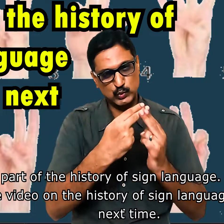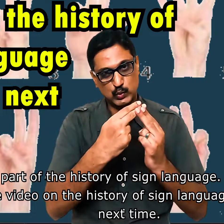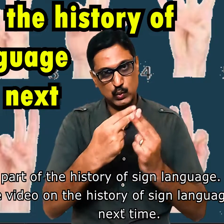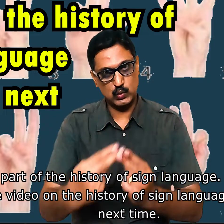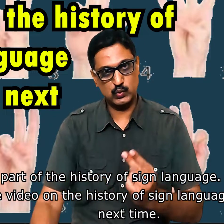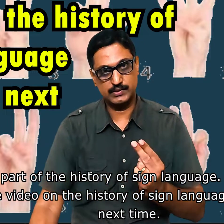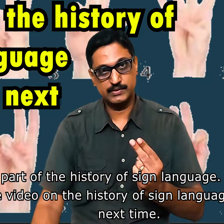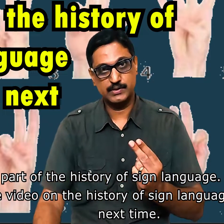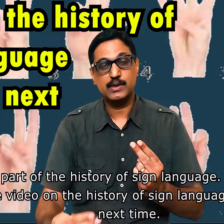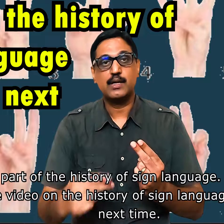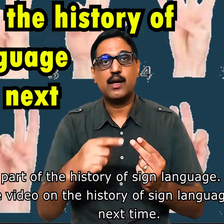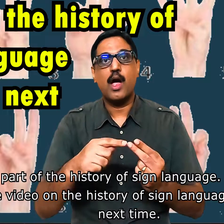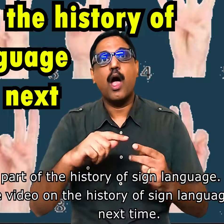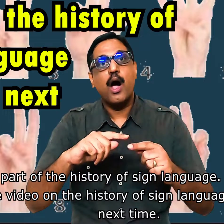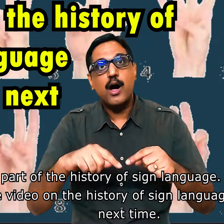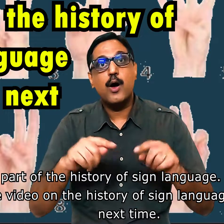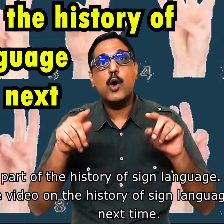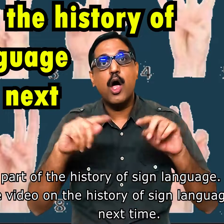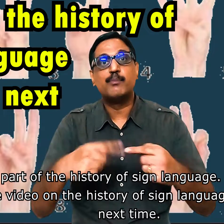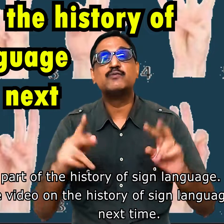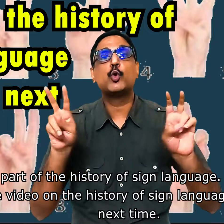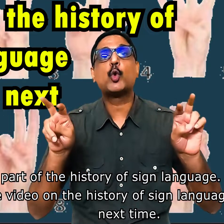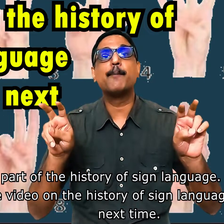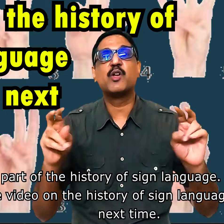video on the history of sign language part 2 next time.